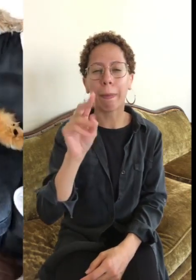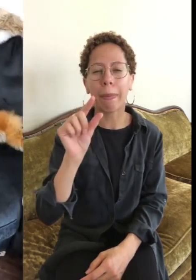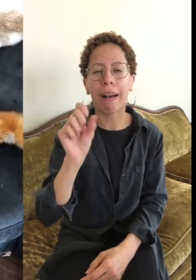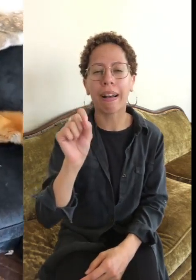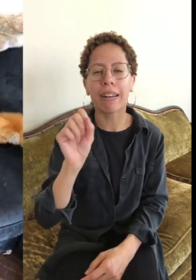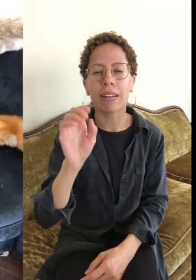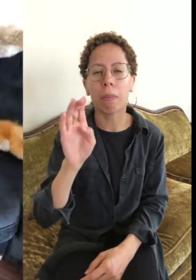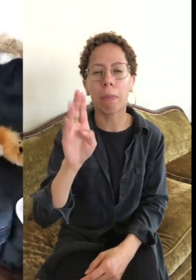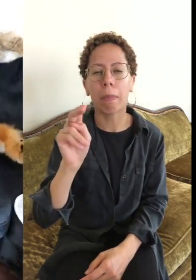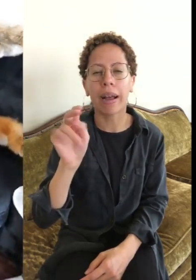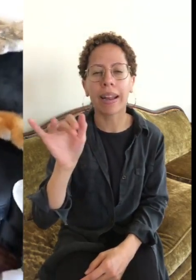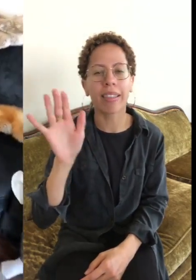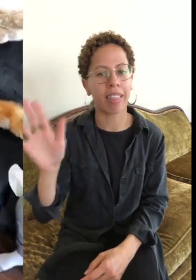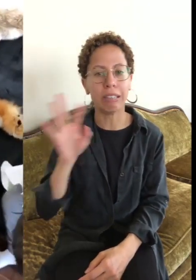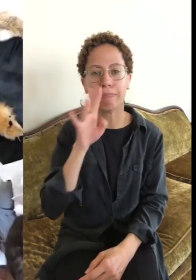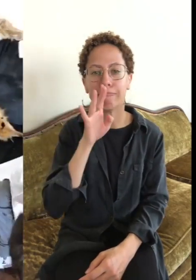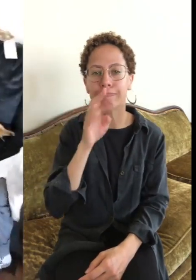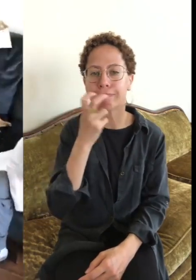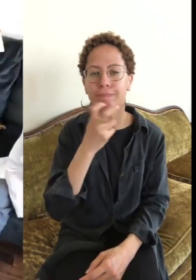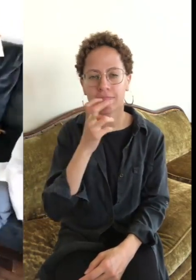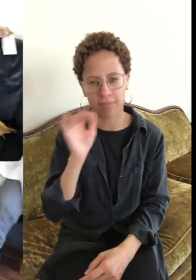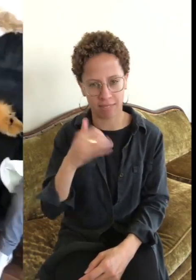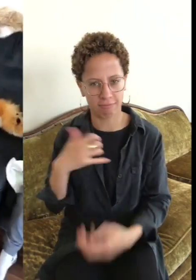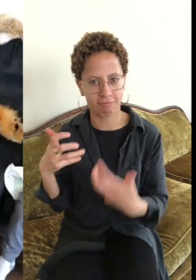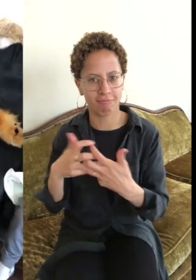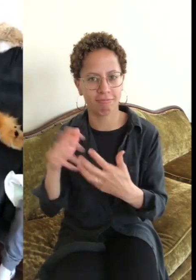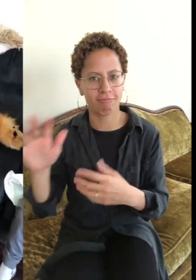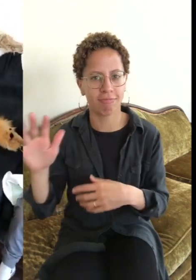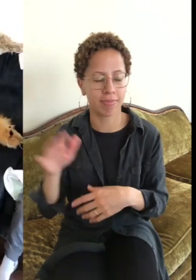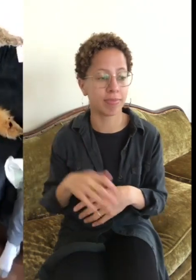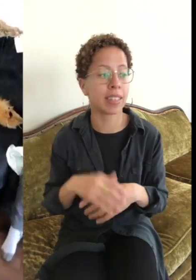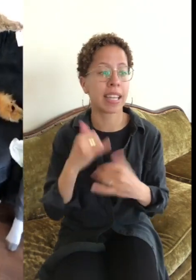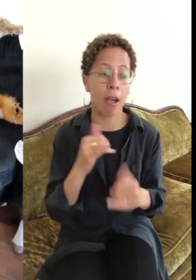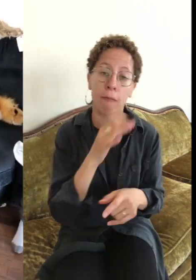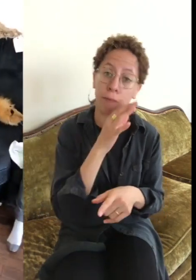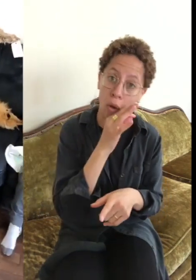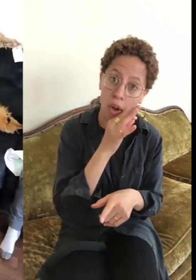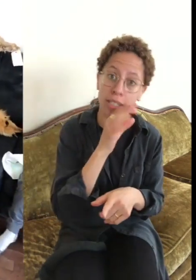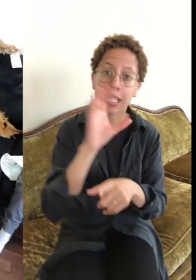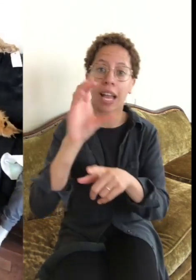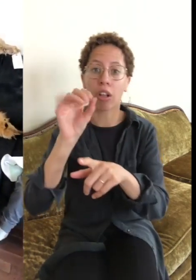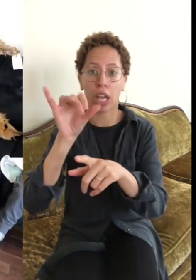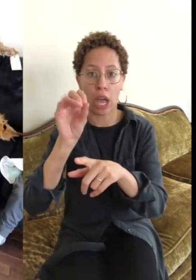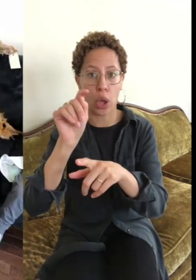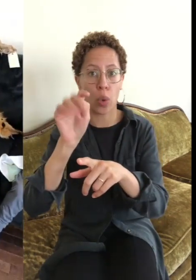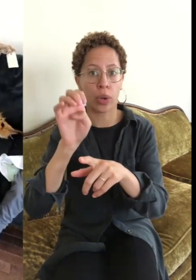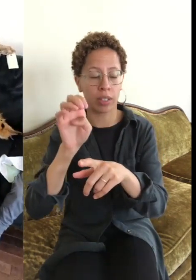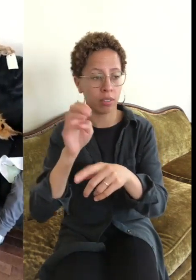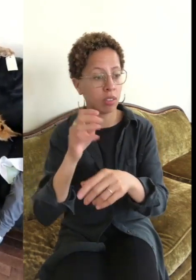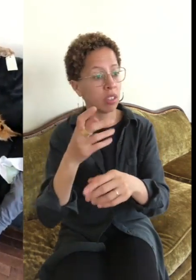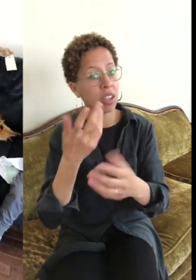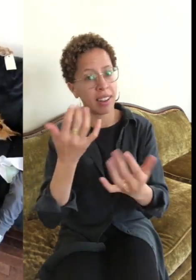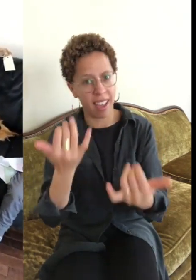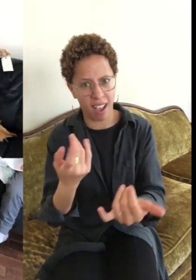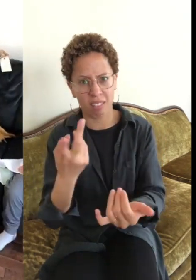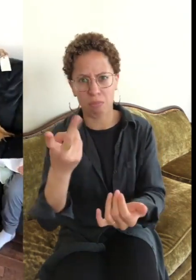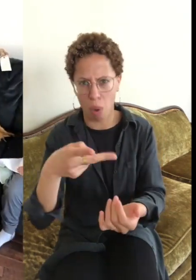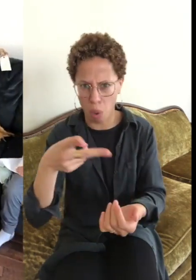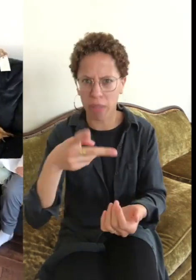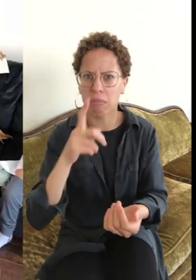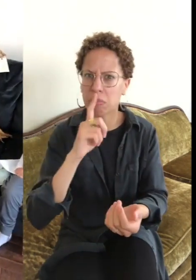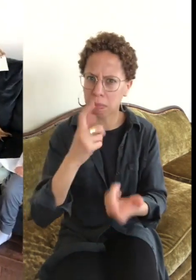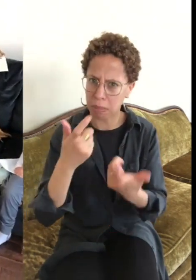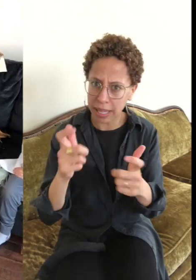fox and we have coyote. Now, Simon, these are both pretty big animals, but there is a canine that is even